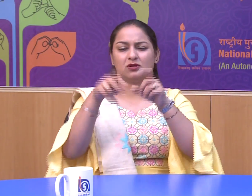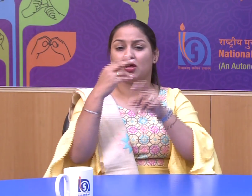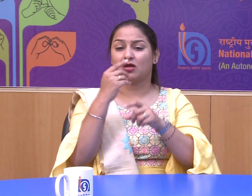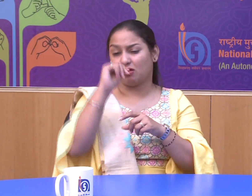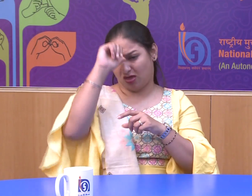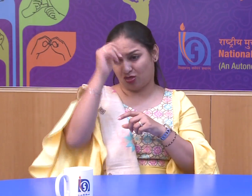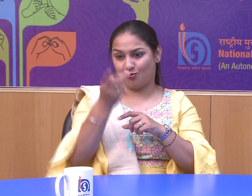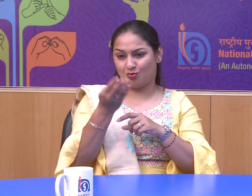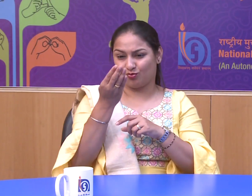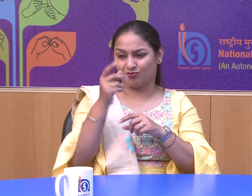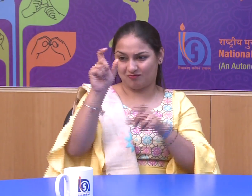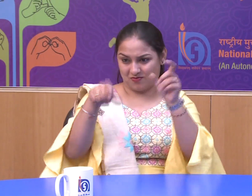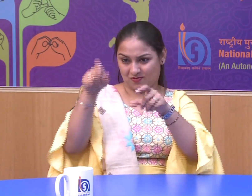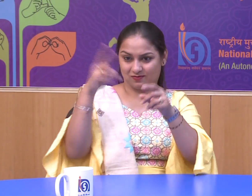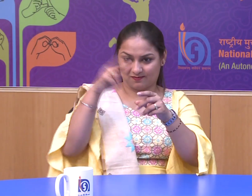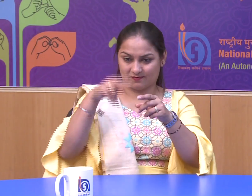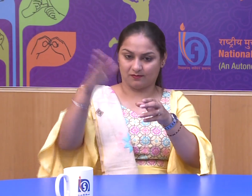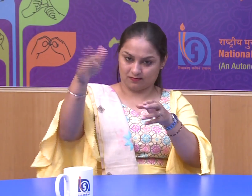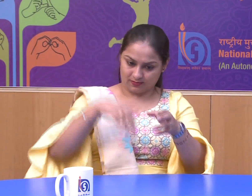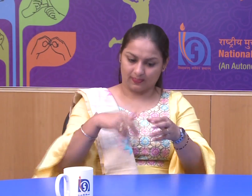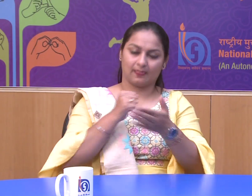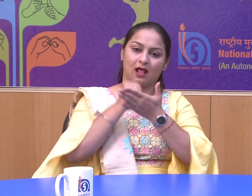painters like Dashwant